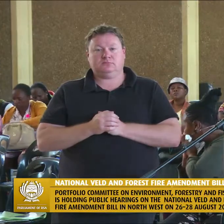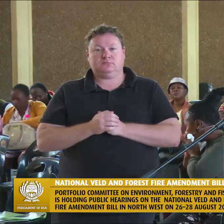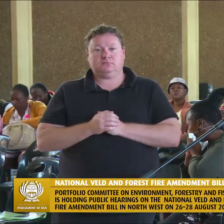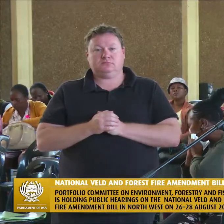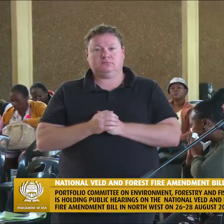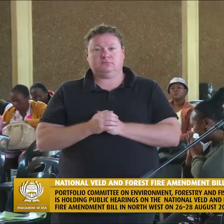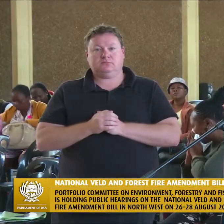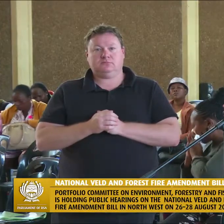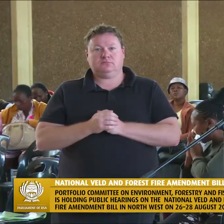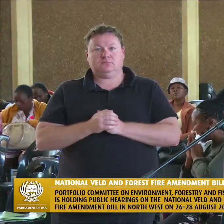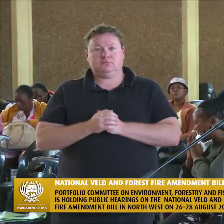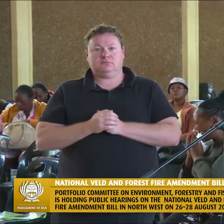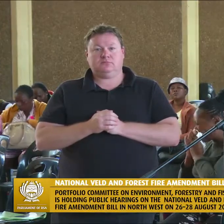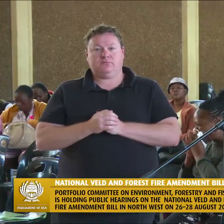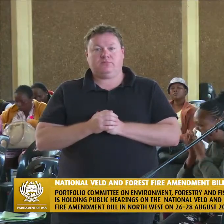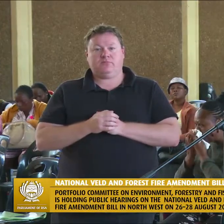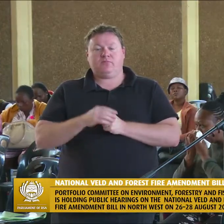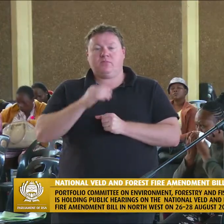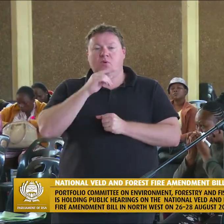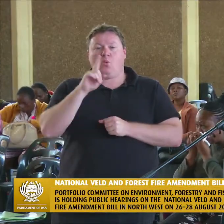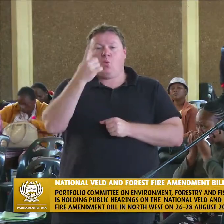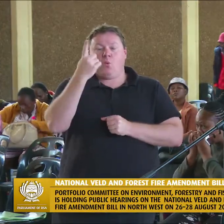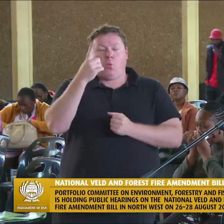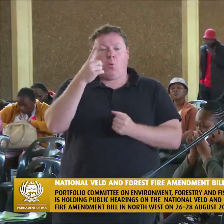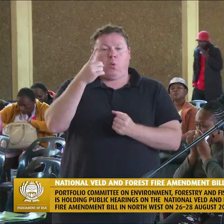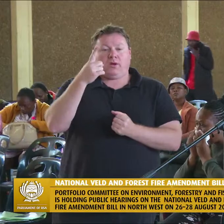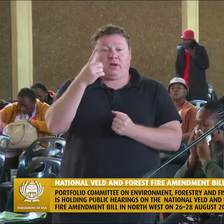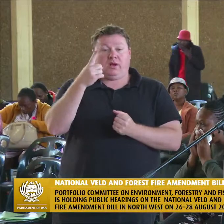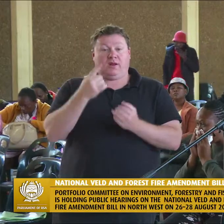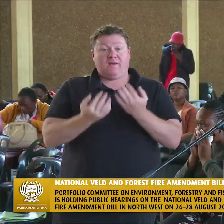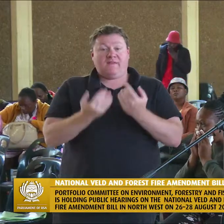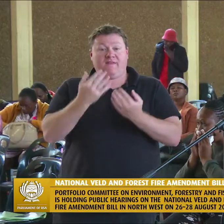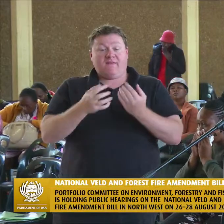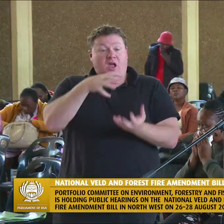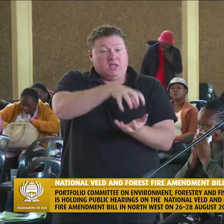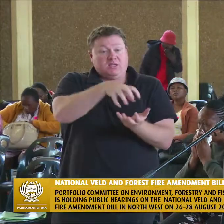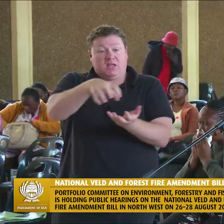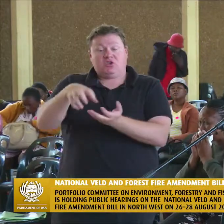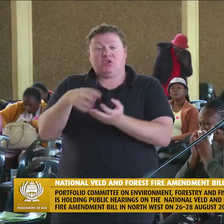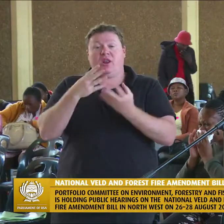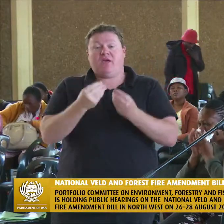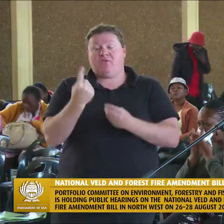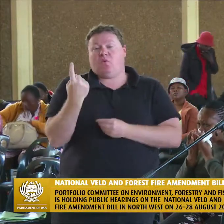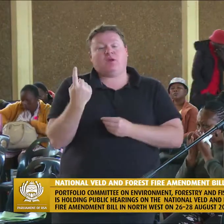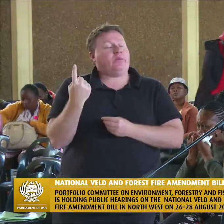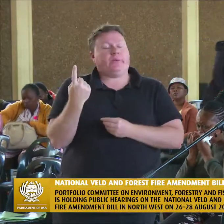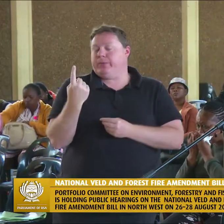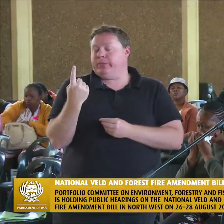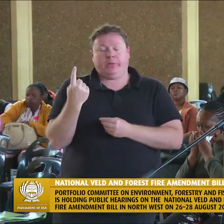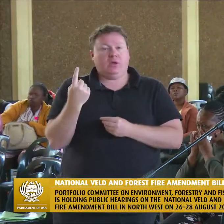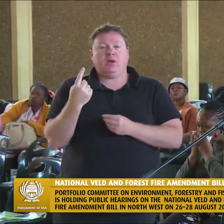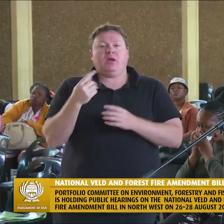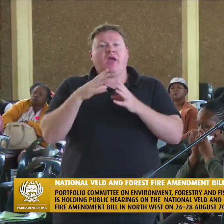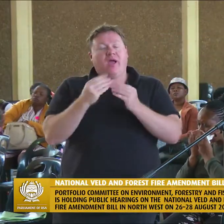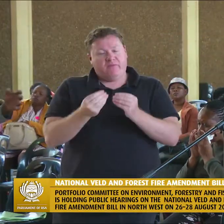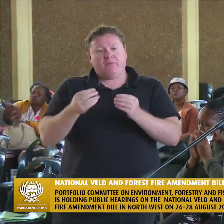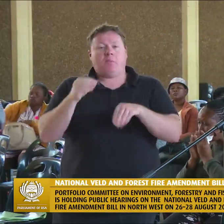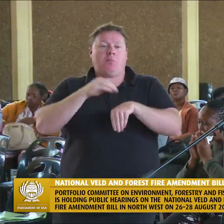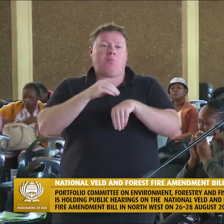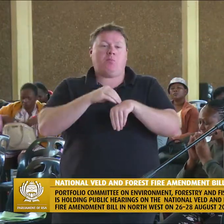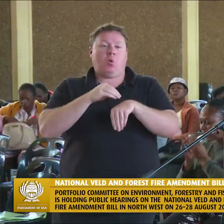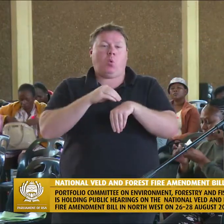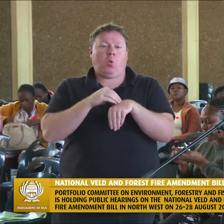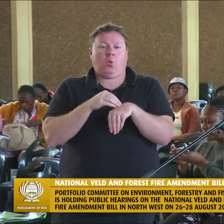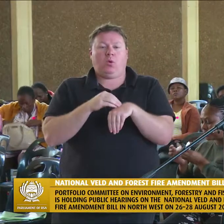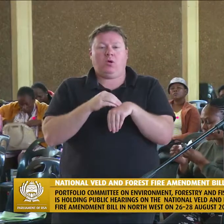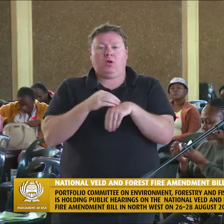let us not have one fire station let us have some satellites as a fire stations closer to